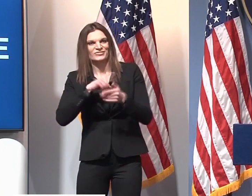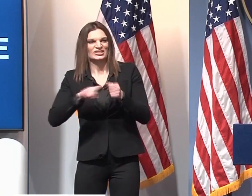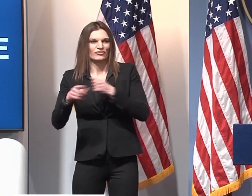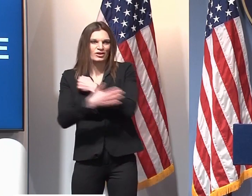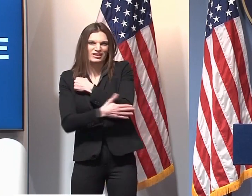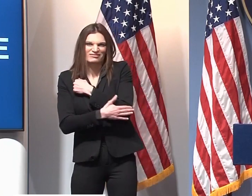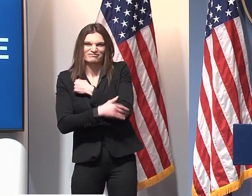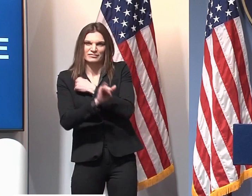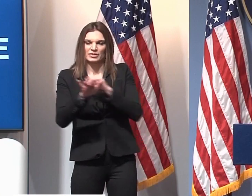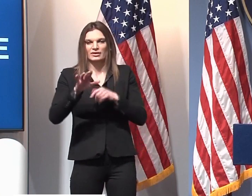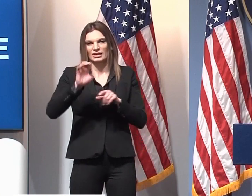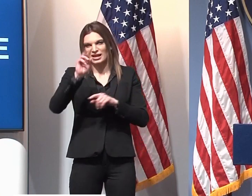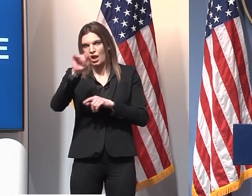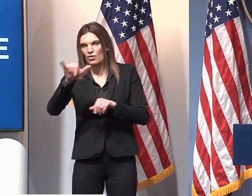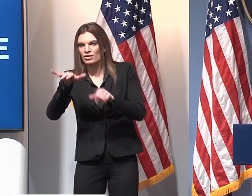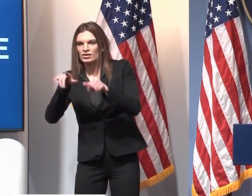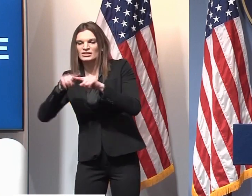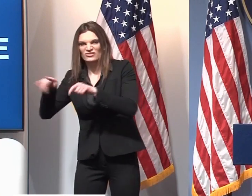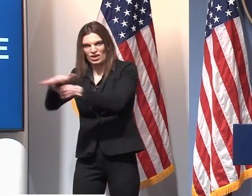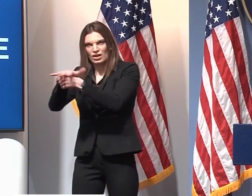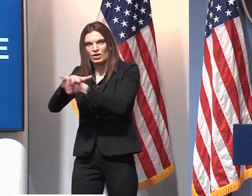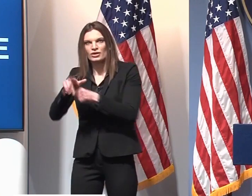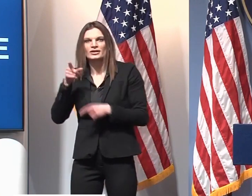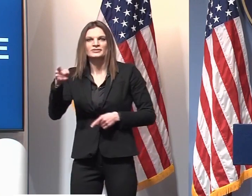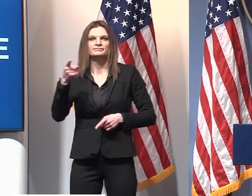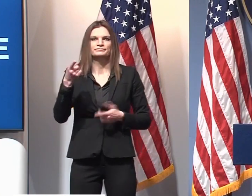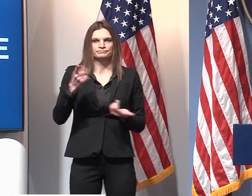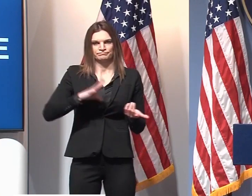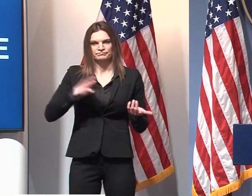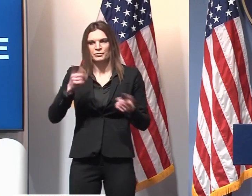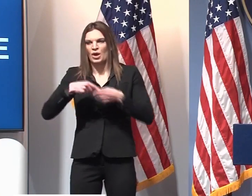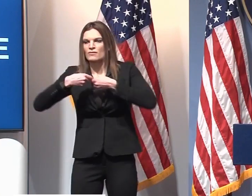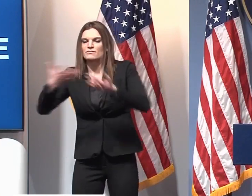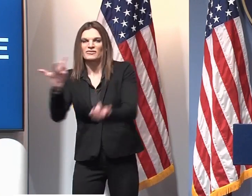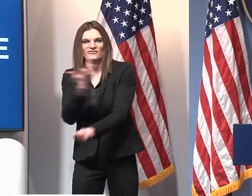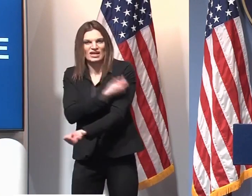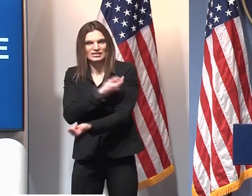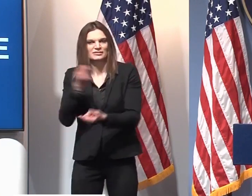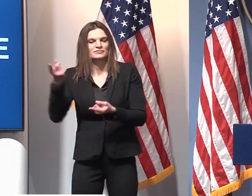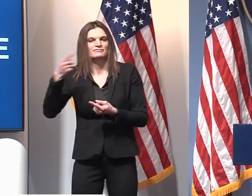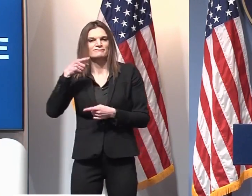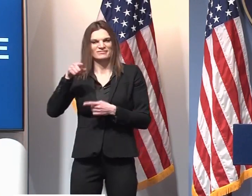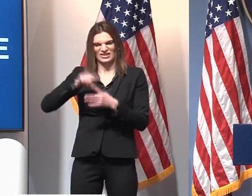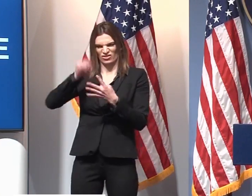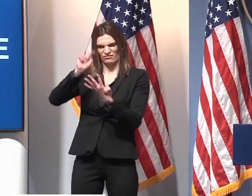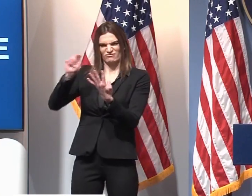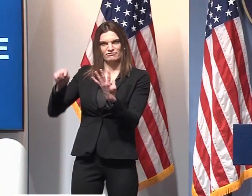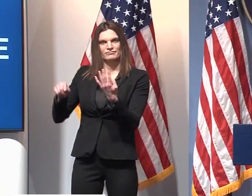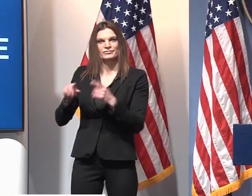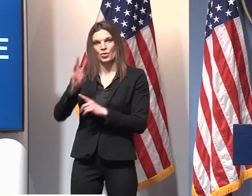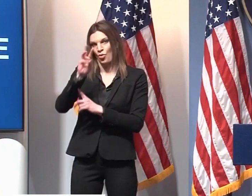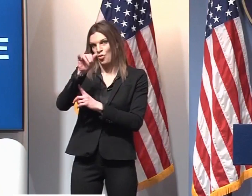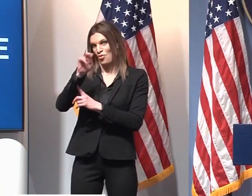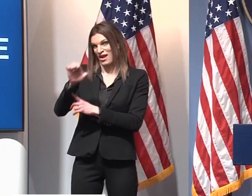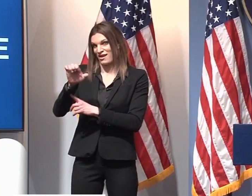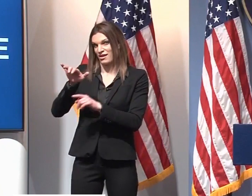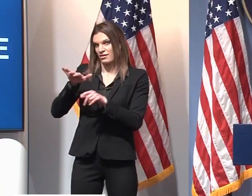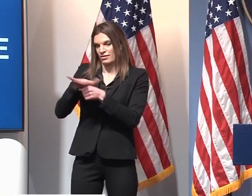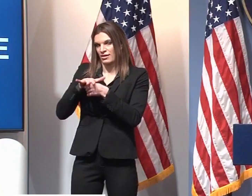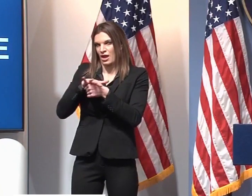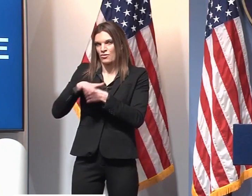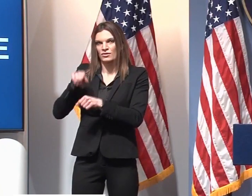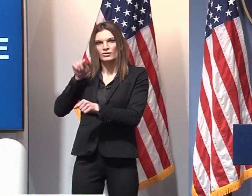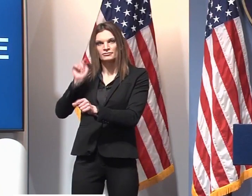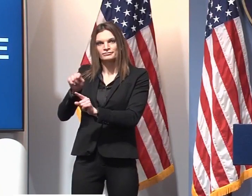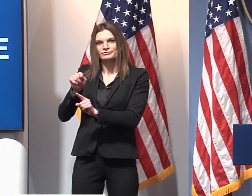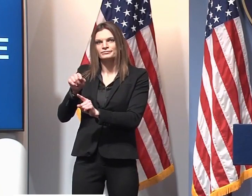Mark Hackle regarding vaccine distribution. They both said they are puzzled as to, especially Wayne County, which right now